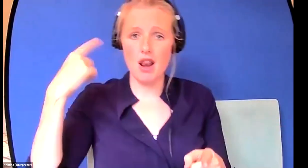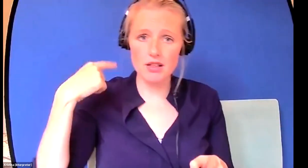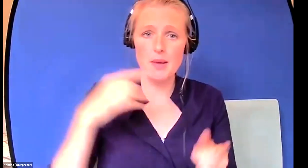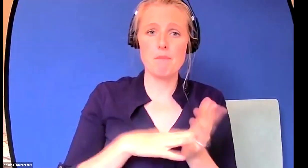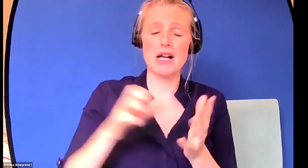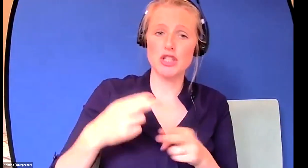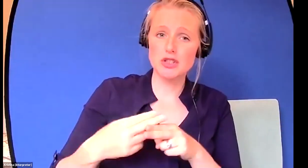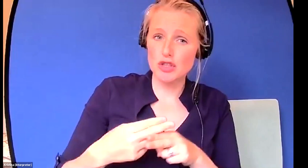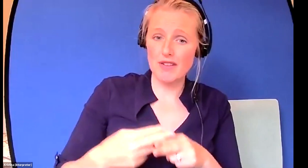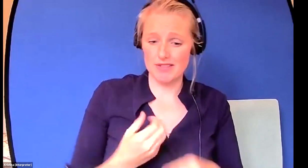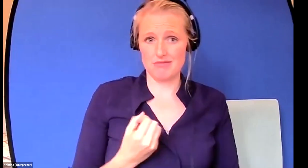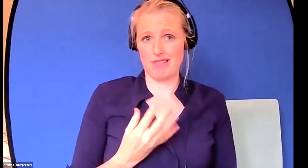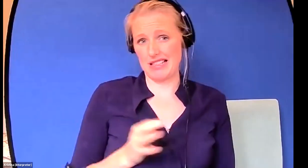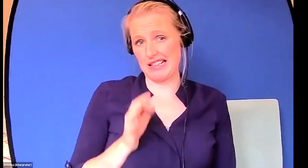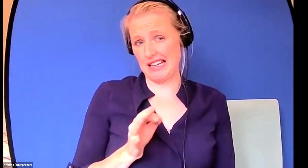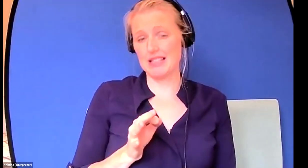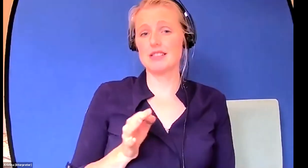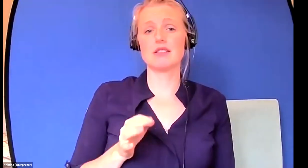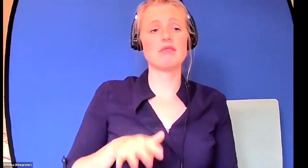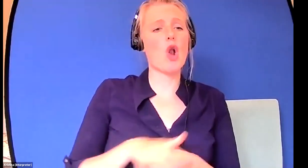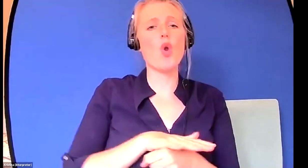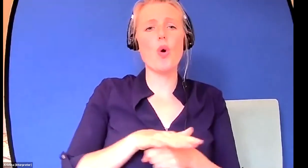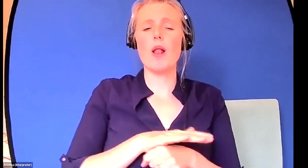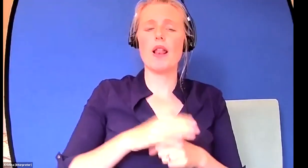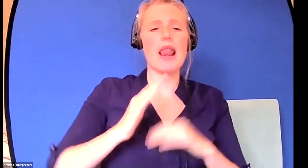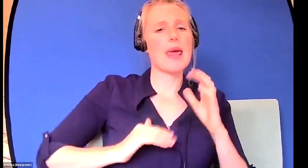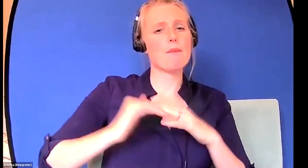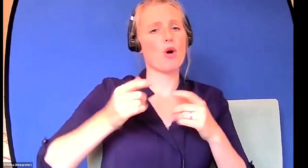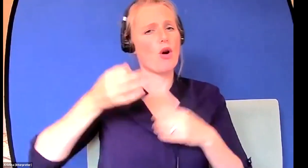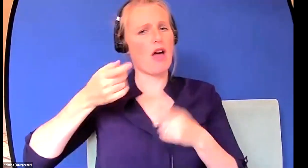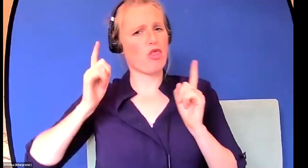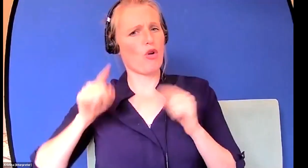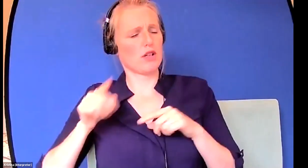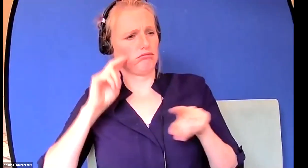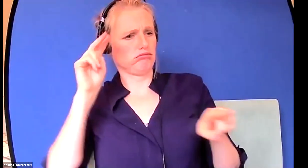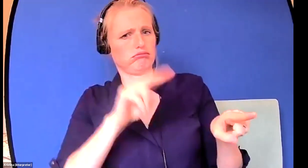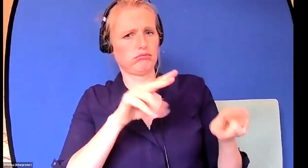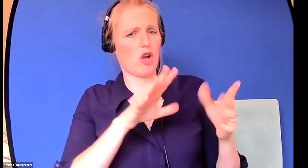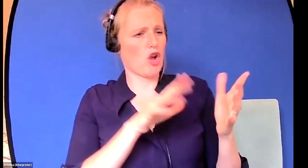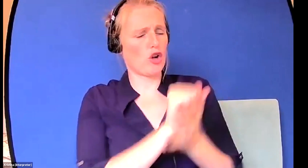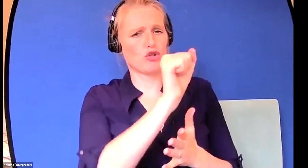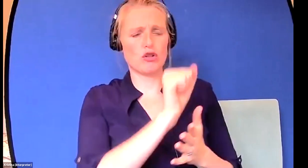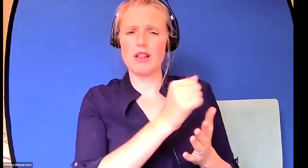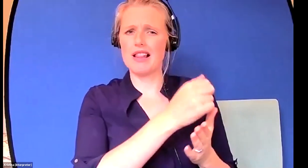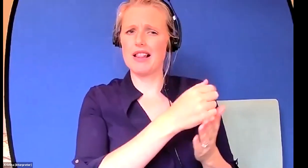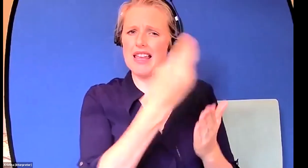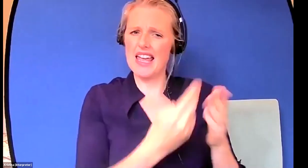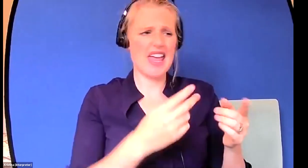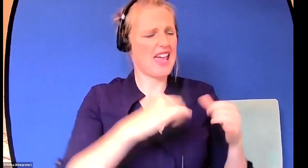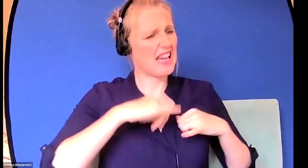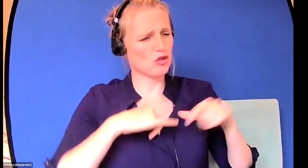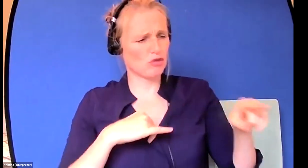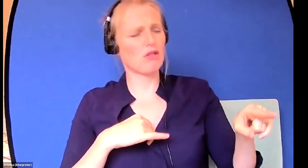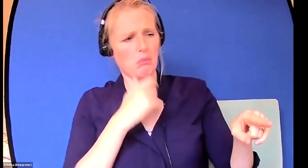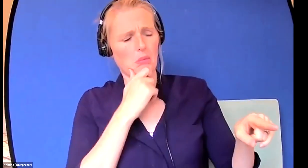in the 1980s, amongst local Labour authorities, were sort of cultural industries conceived as a way to combine